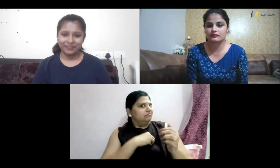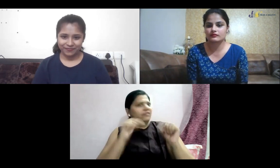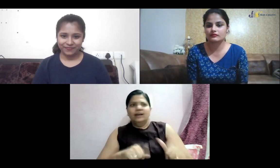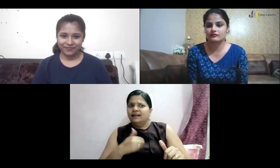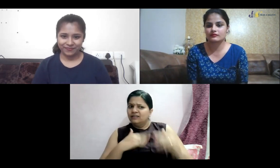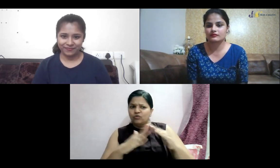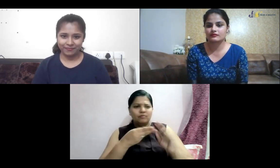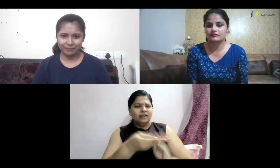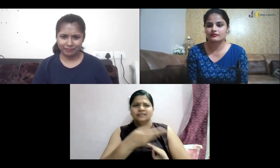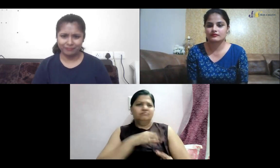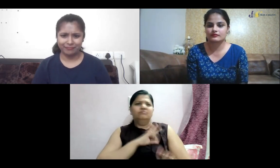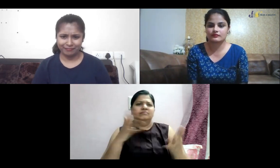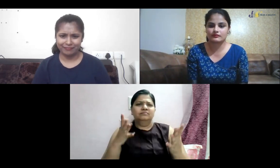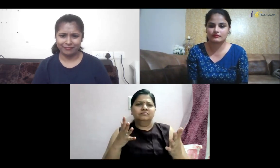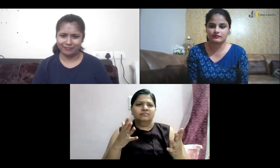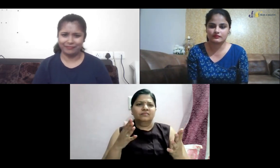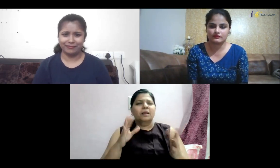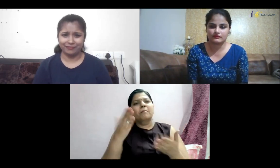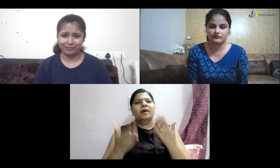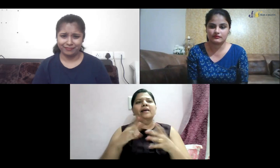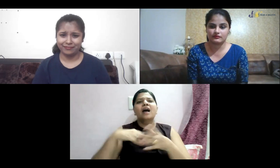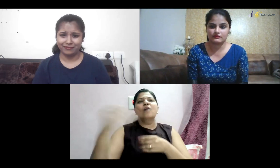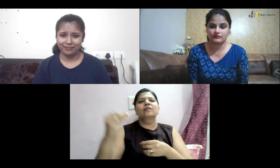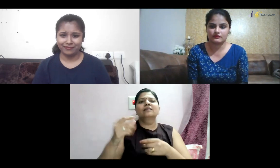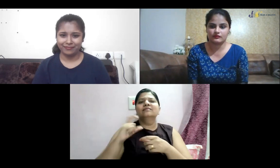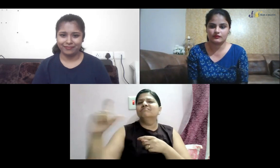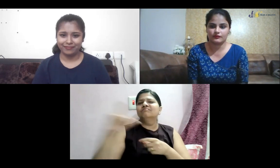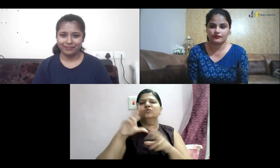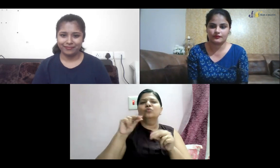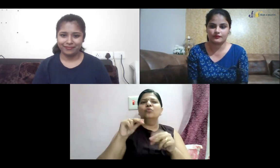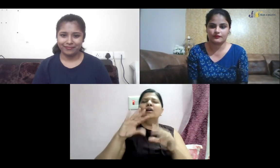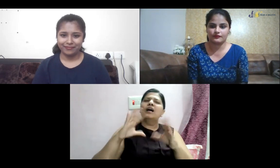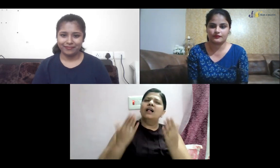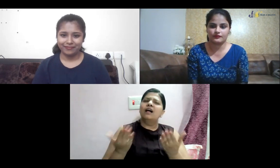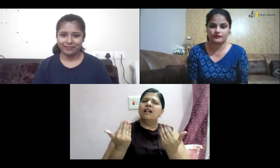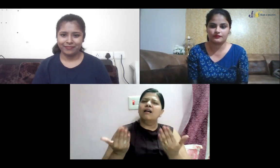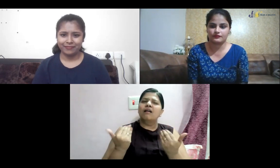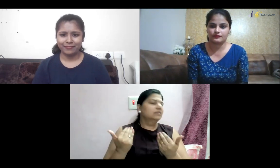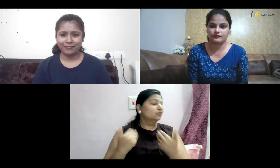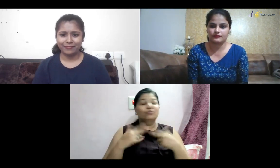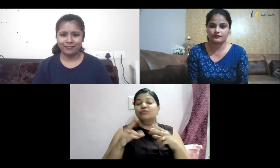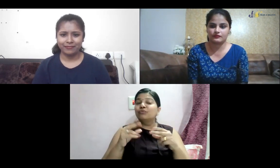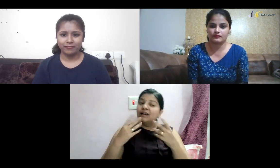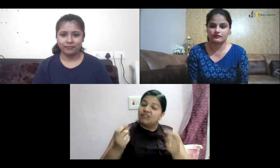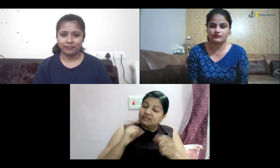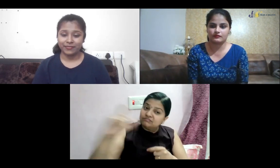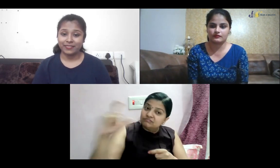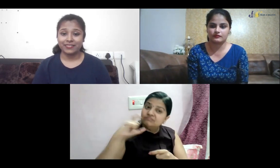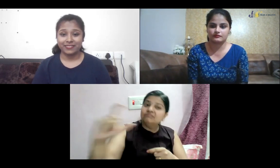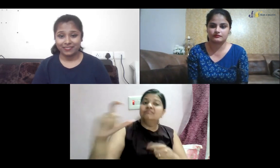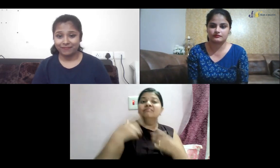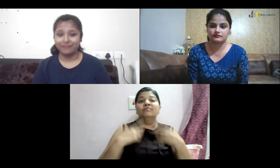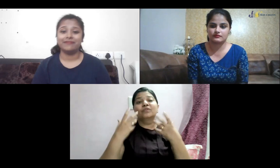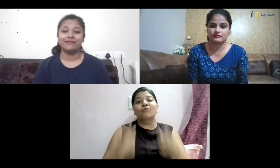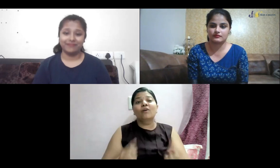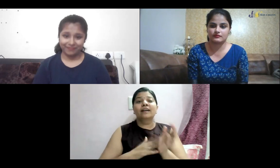English, uh, I I told my parents that I wouldn't like to join the college which is near to my place only. I would like